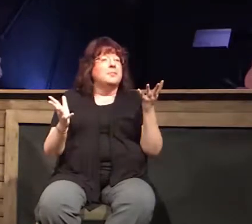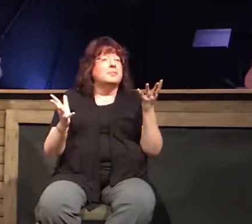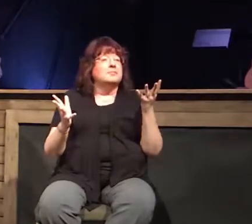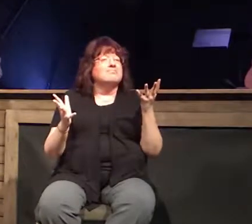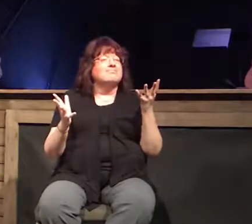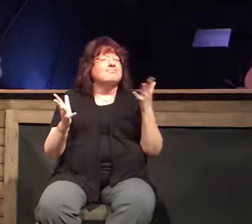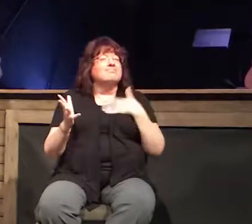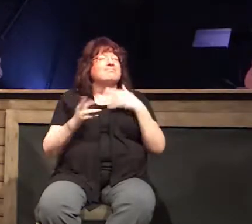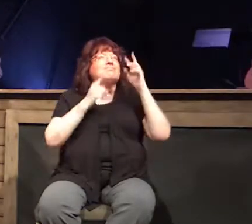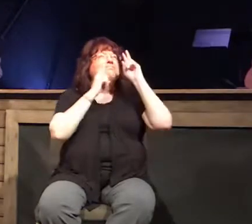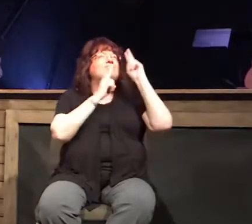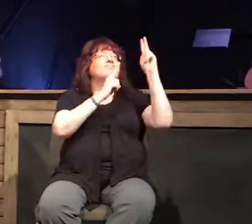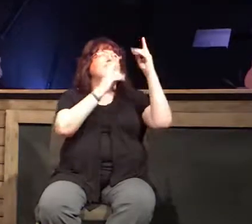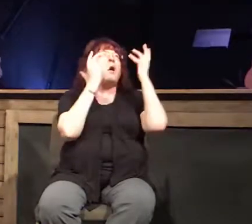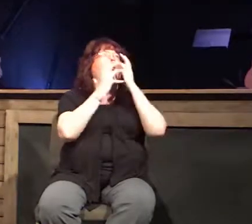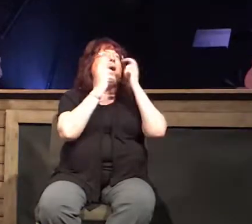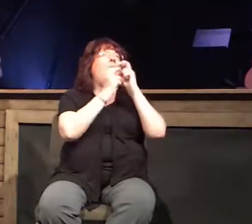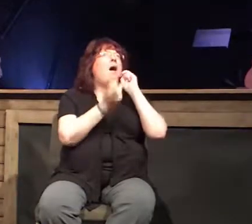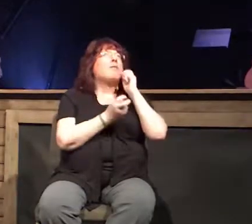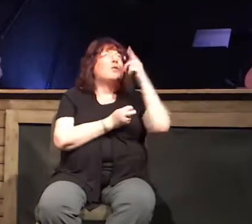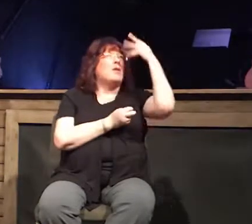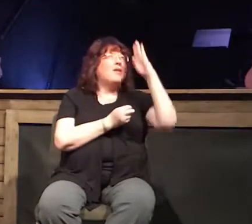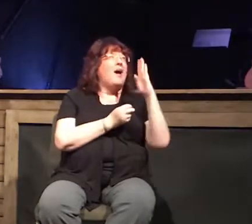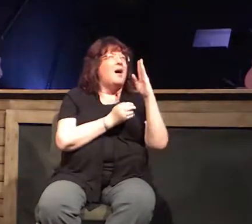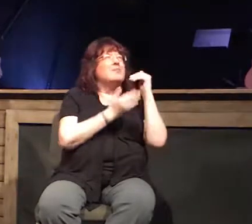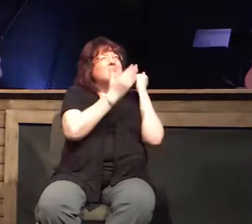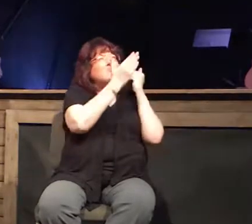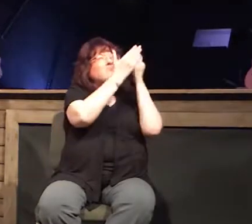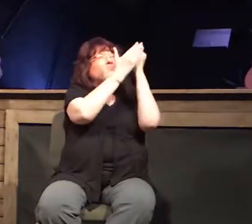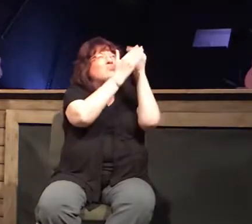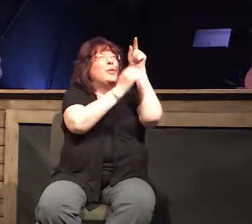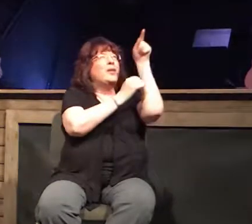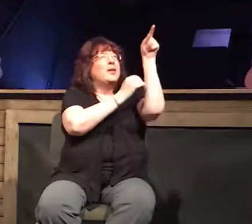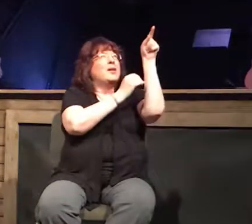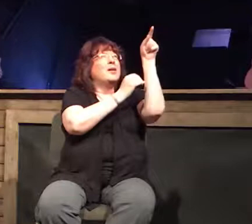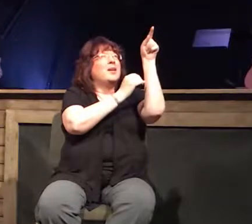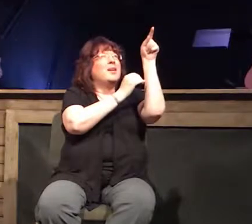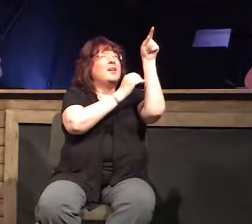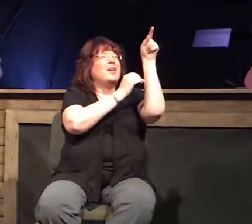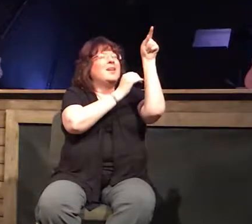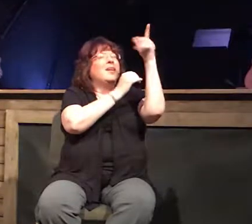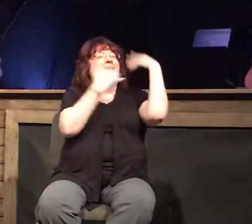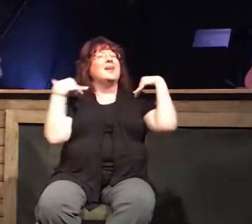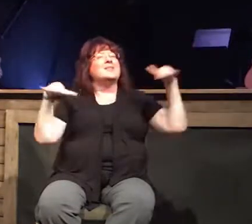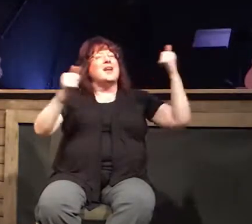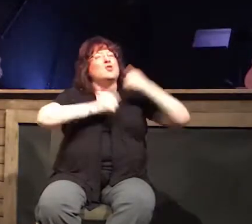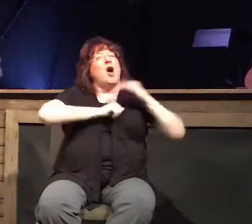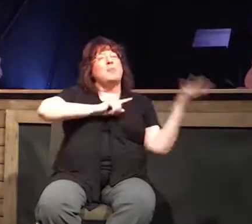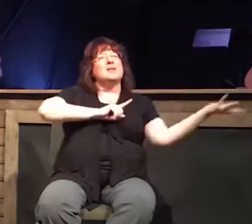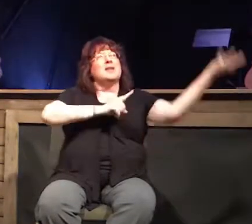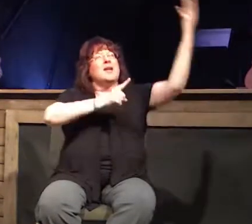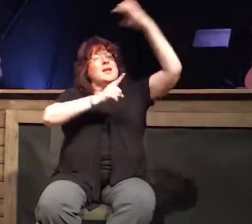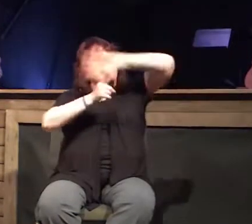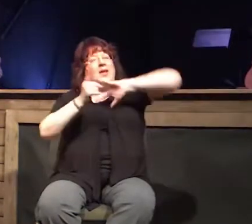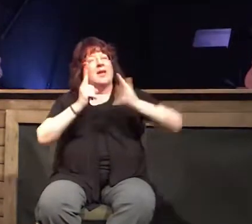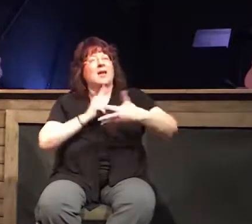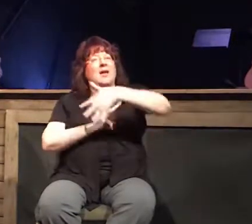That because of my reverence for God, because I drew near to him, he sent his angel armies to draw near to me.